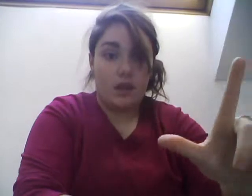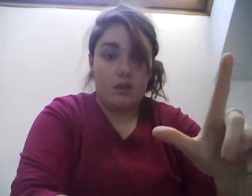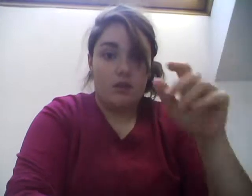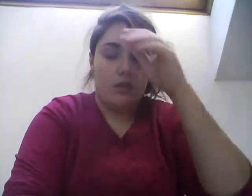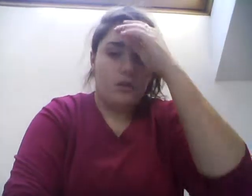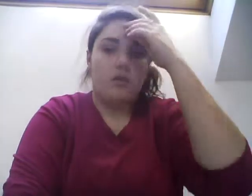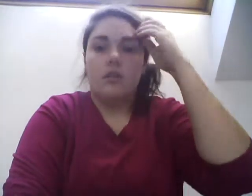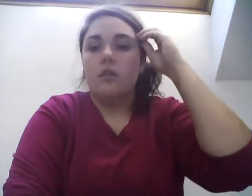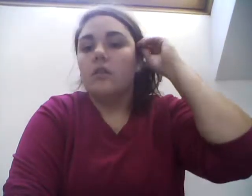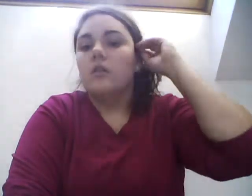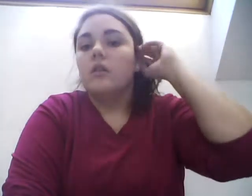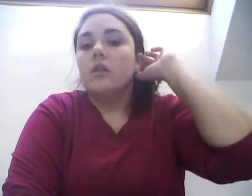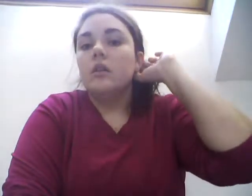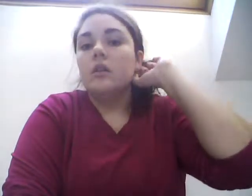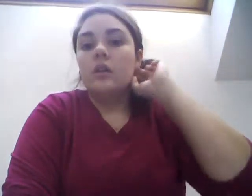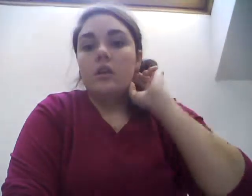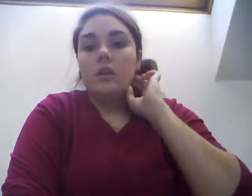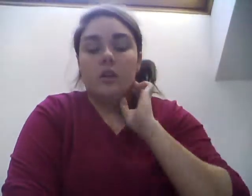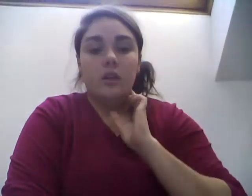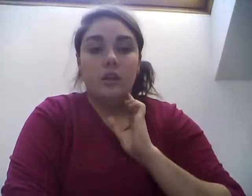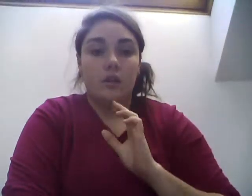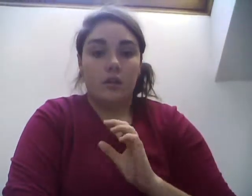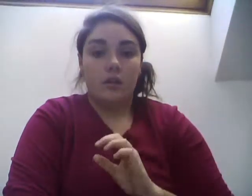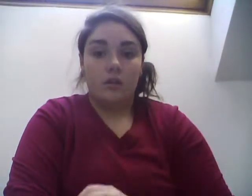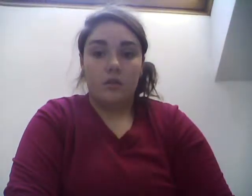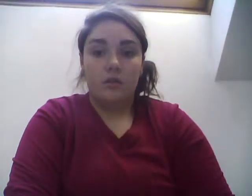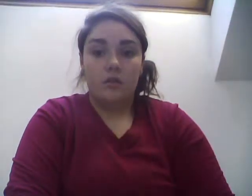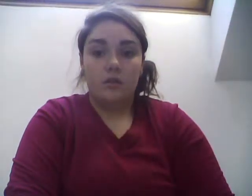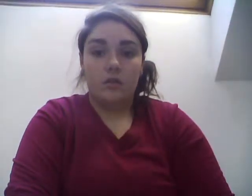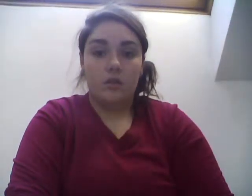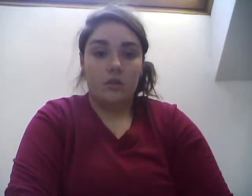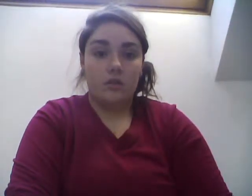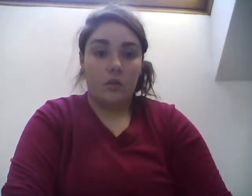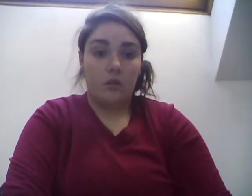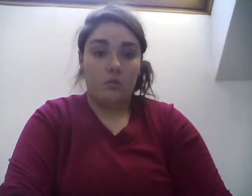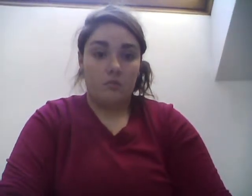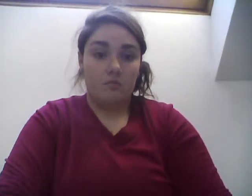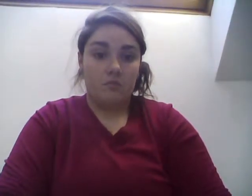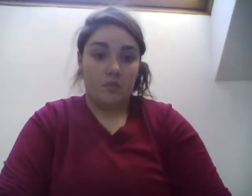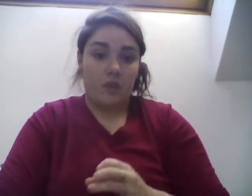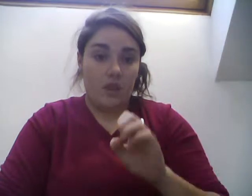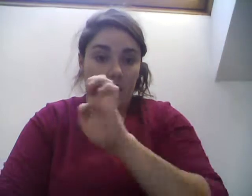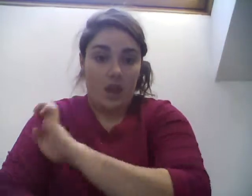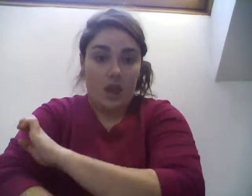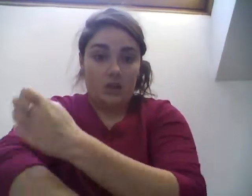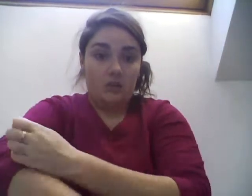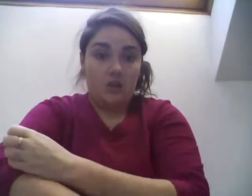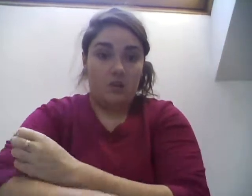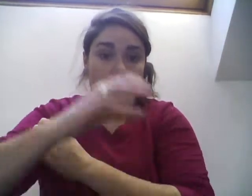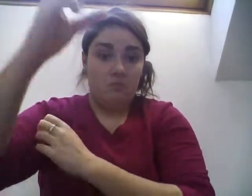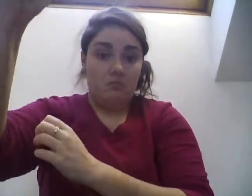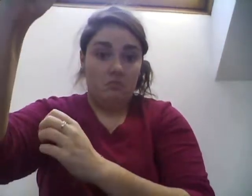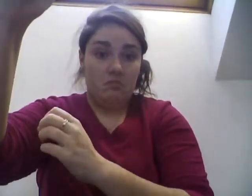the way through, that my energy is flowing through once. Now it's gone. A lot of it also will be lost as heat.